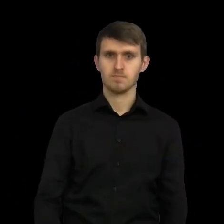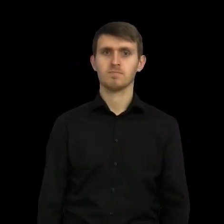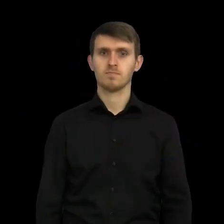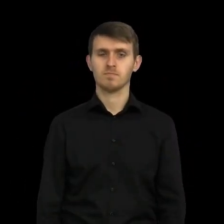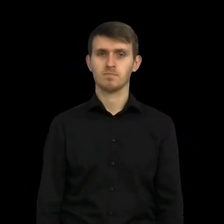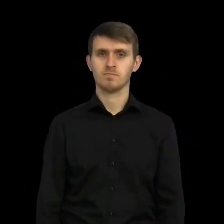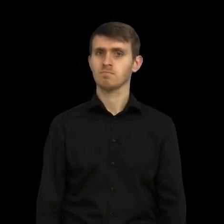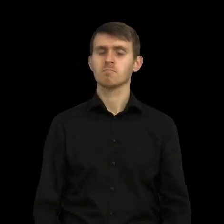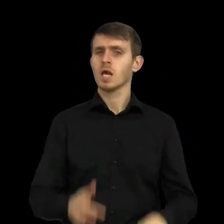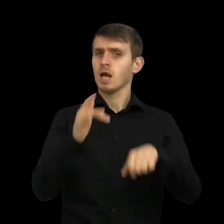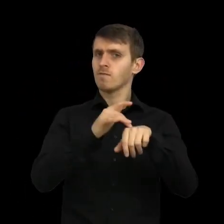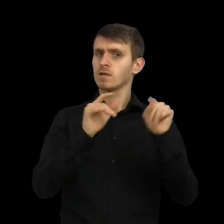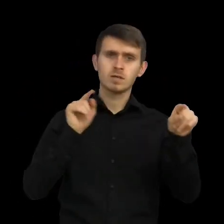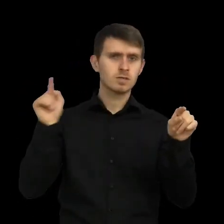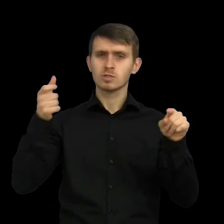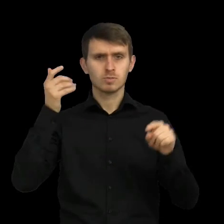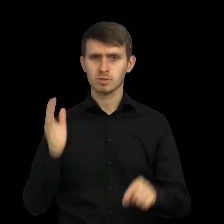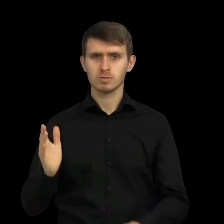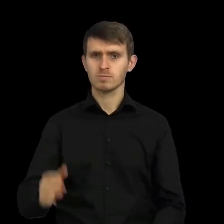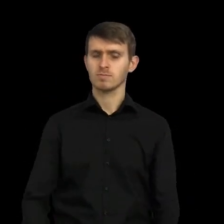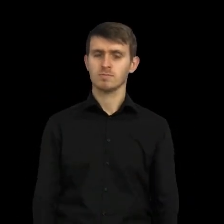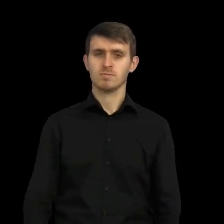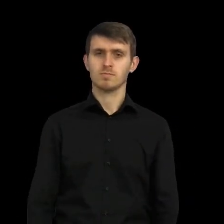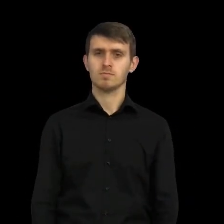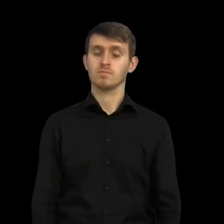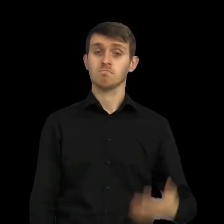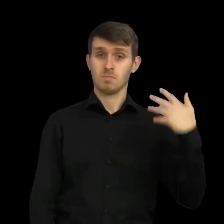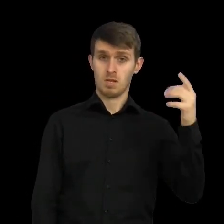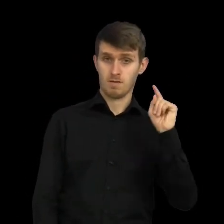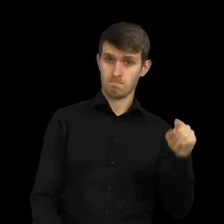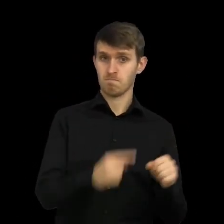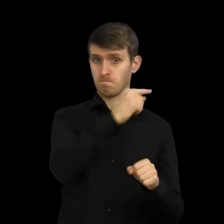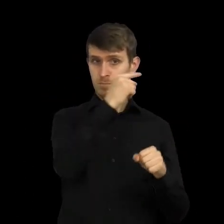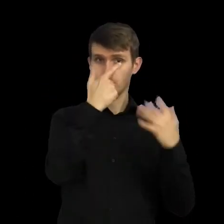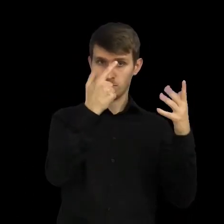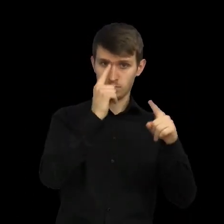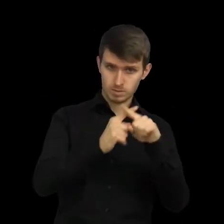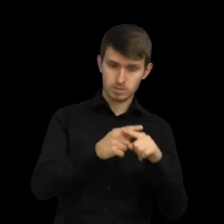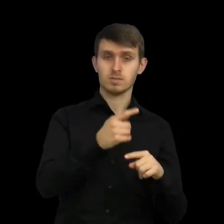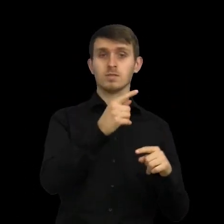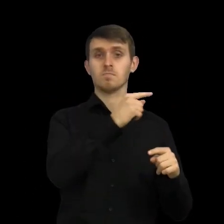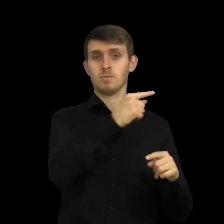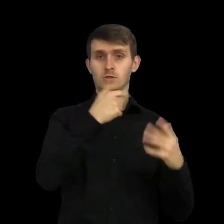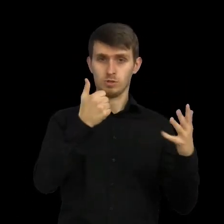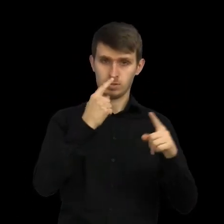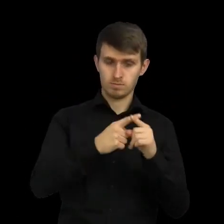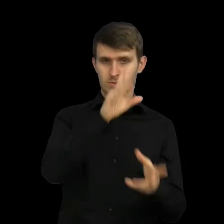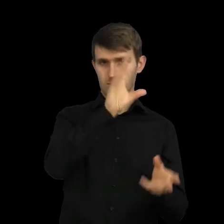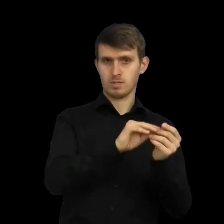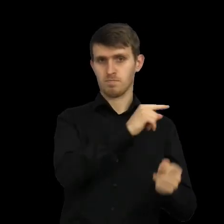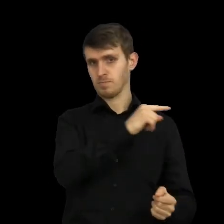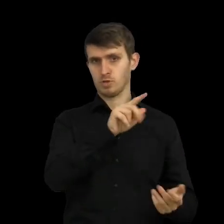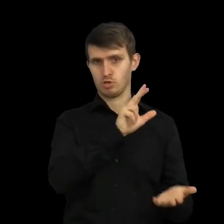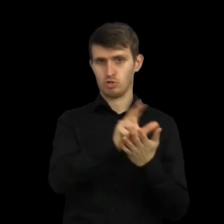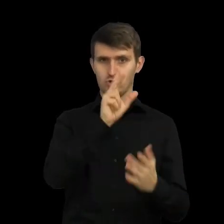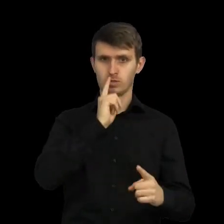the left, and what do we get? What do we get? The left-hand side, negative 7x